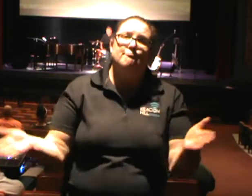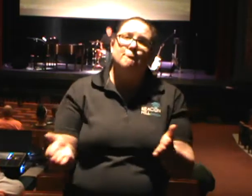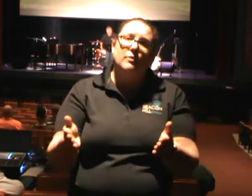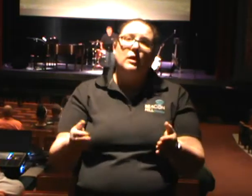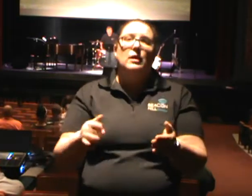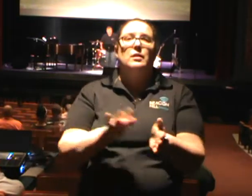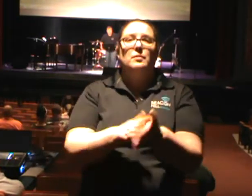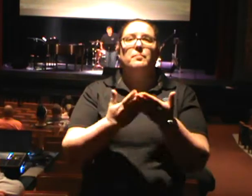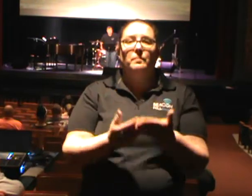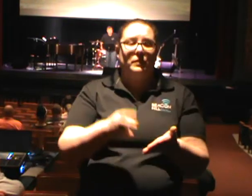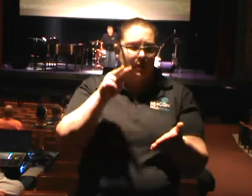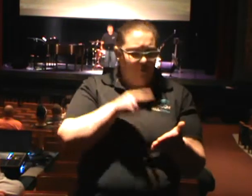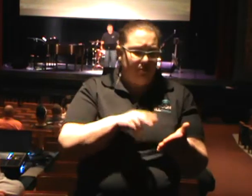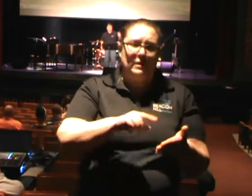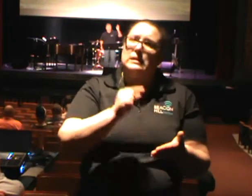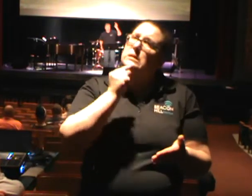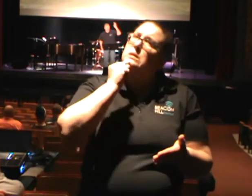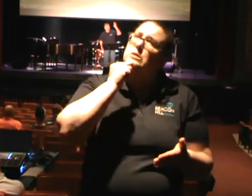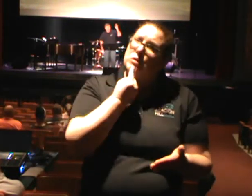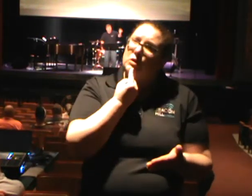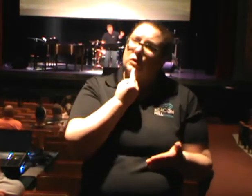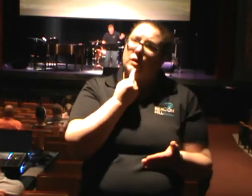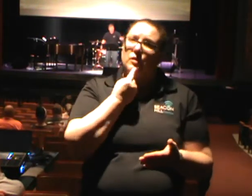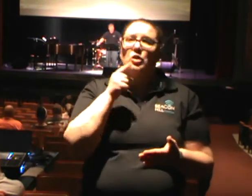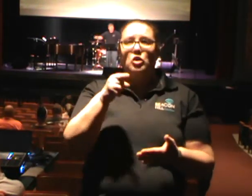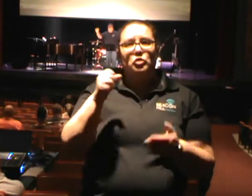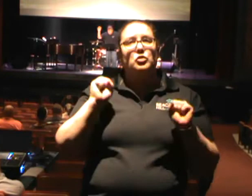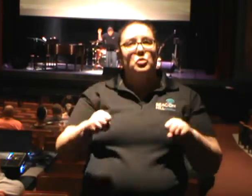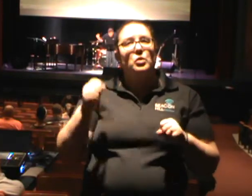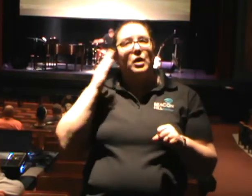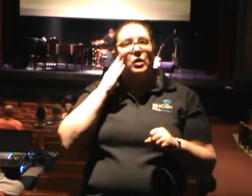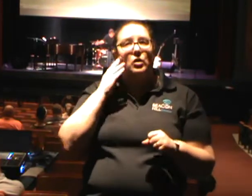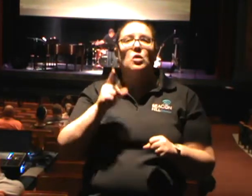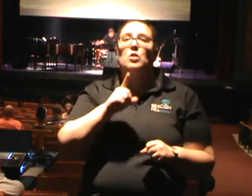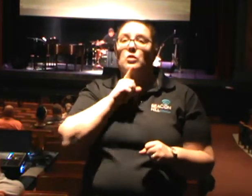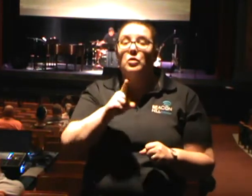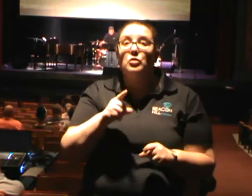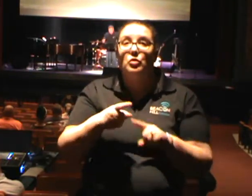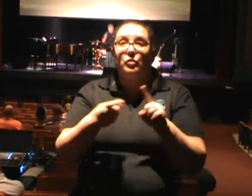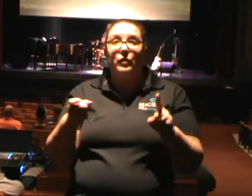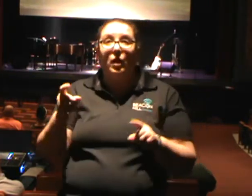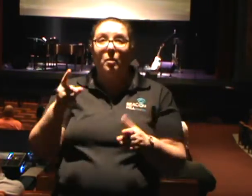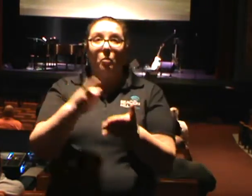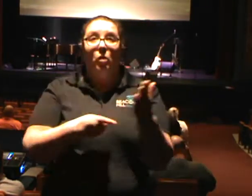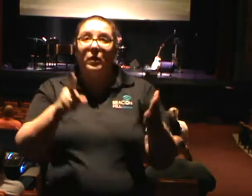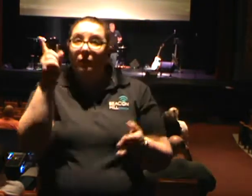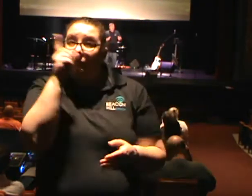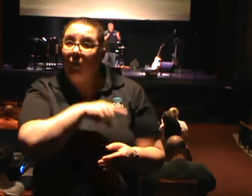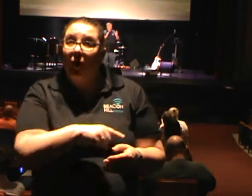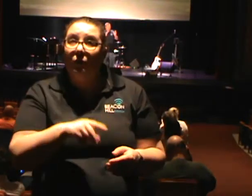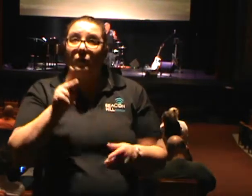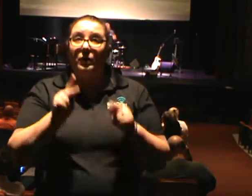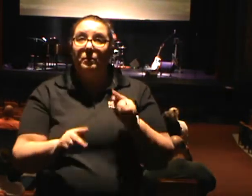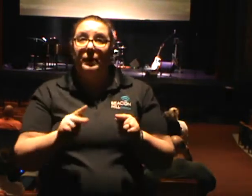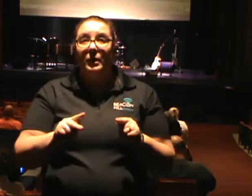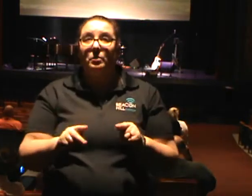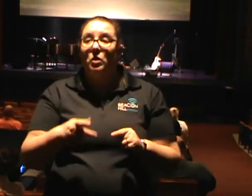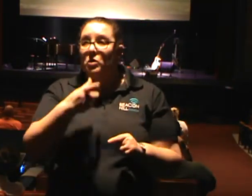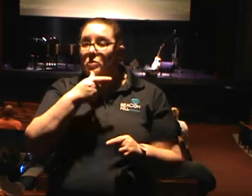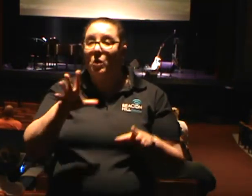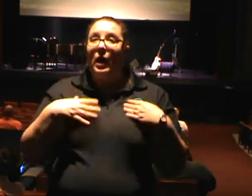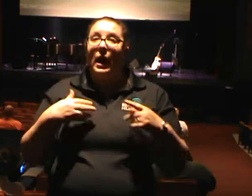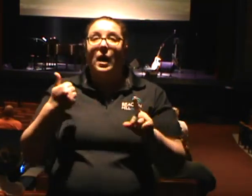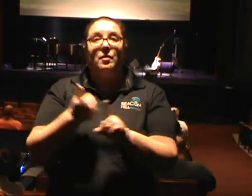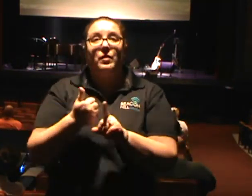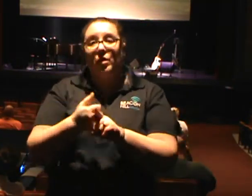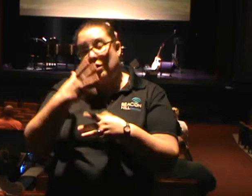the Word of God seriously so you can know the truth from what is false. There are people who have their own